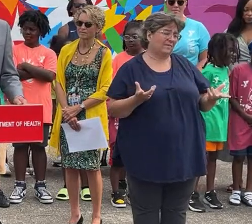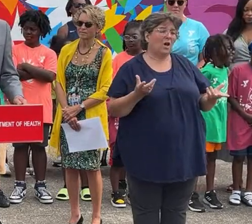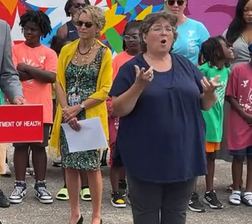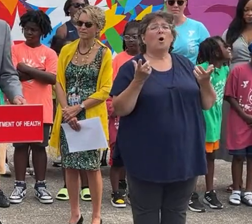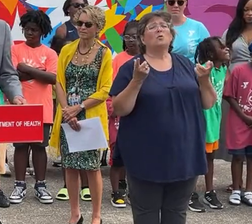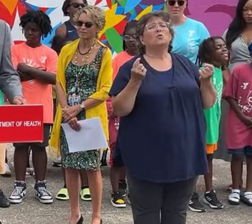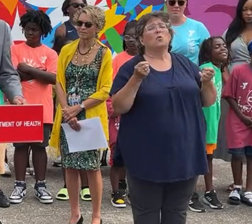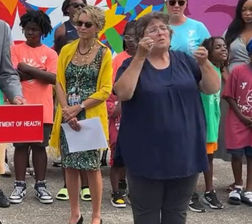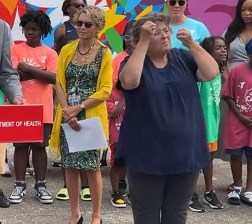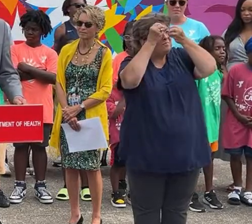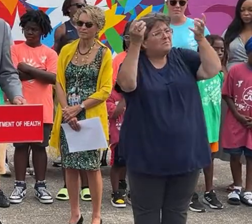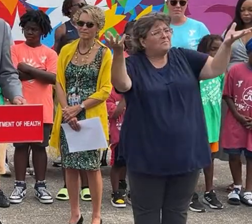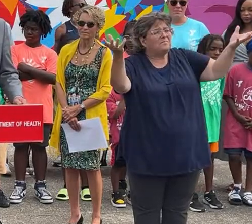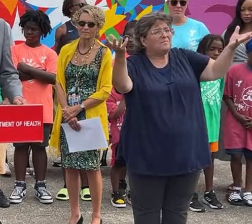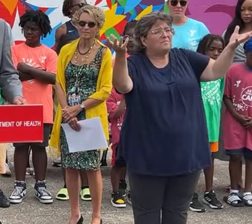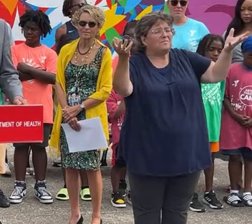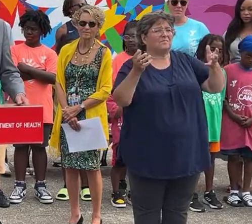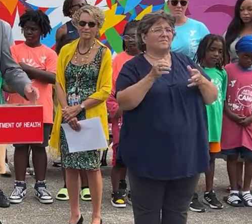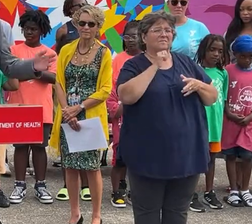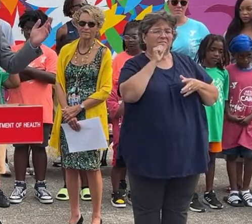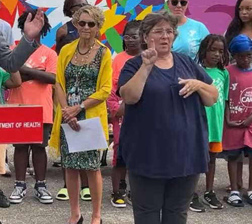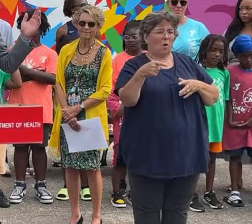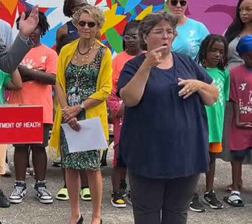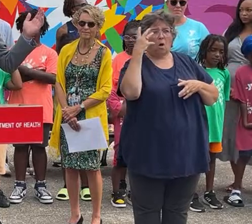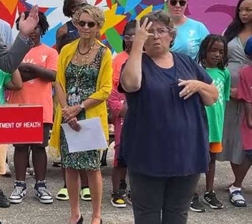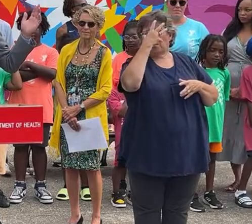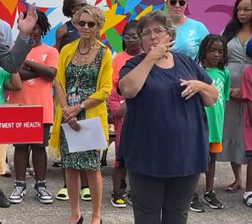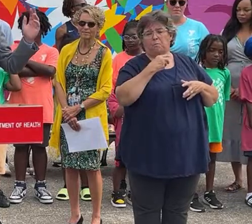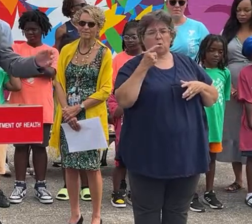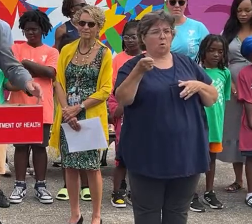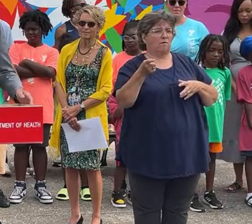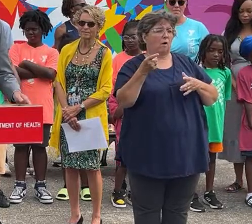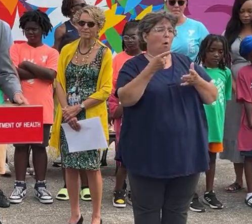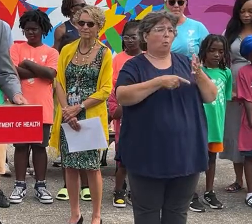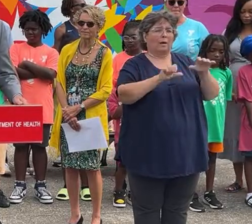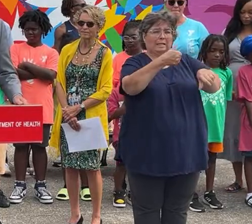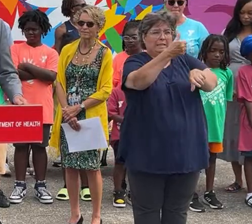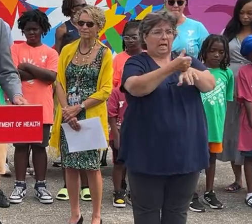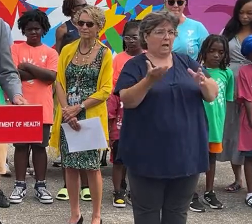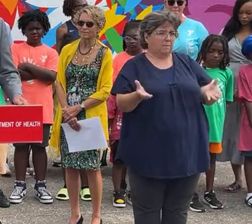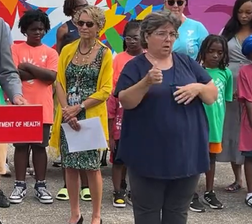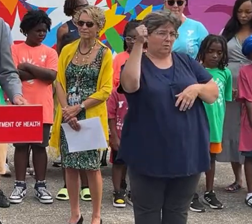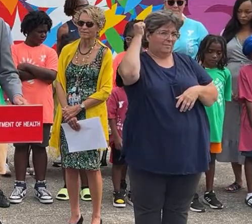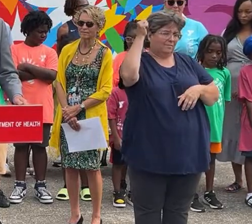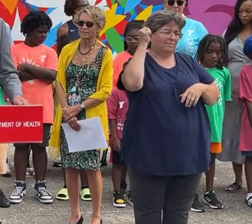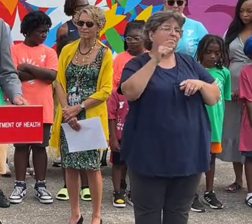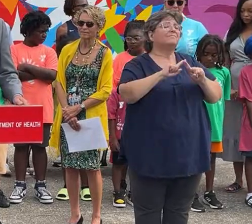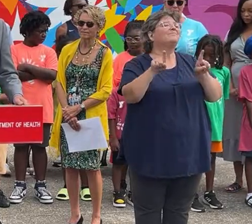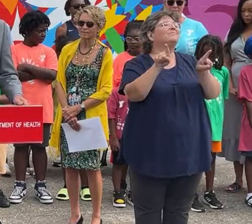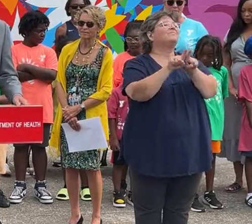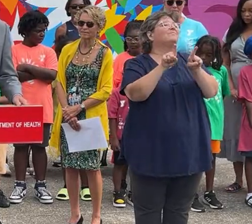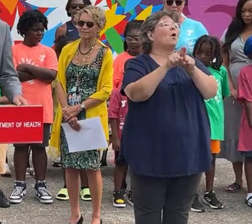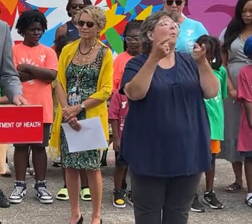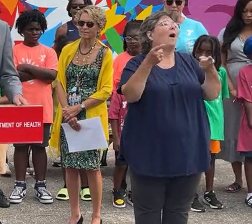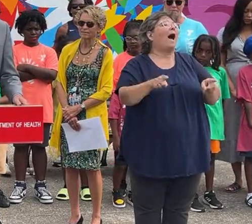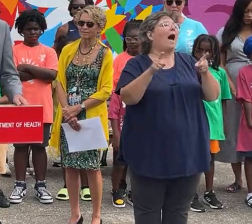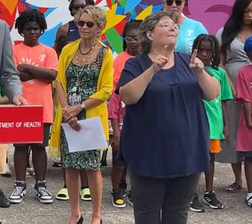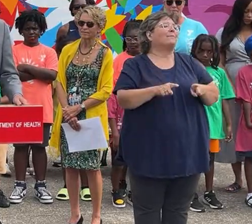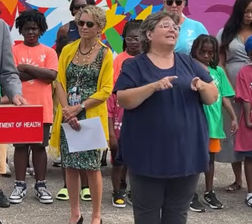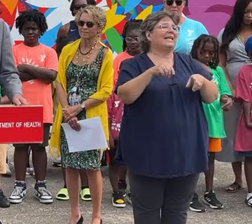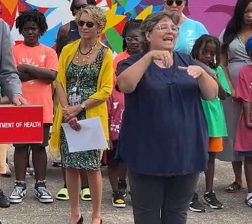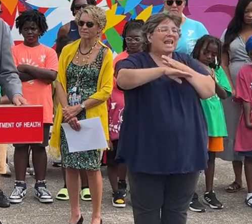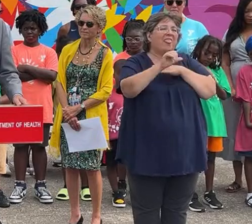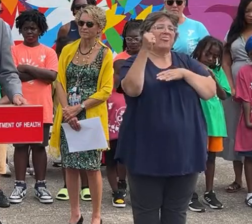do is let the public know not only about the beauty of what has been installed here, but also what goes on behind